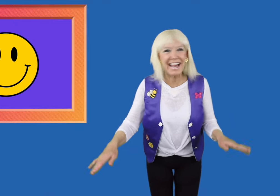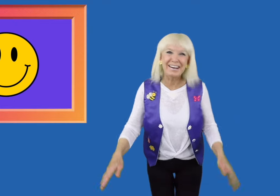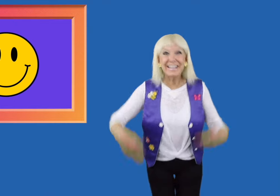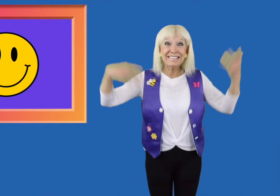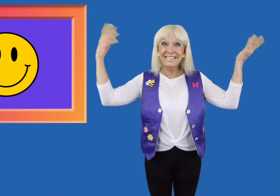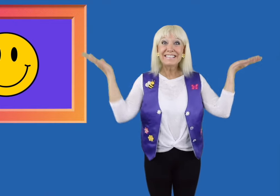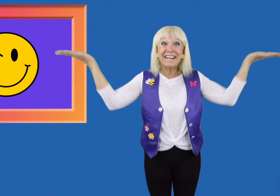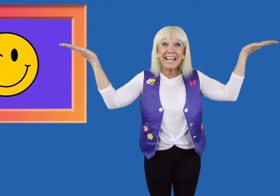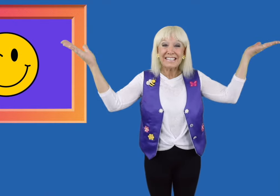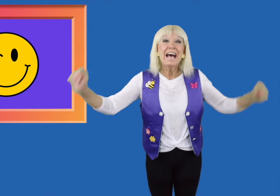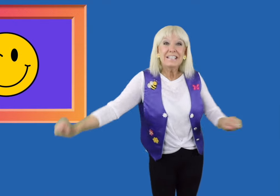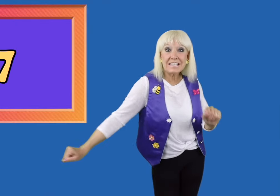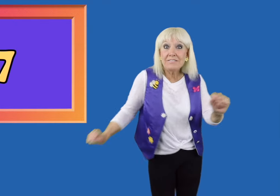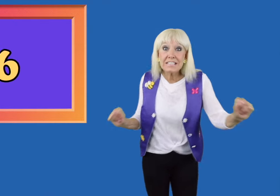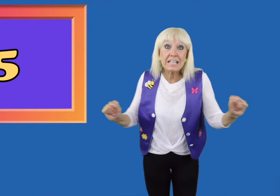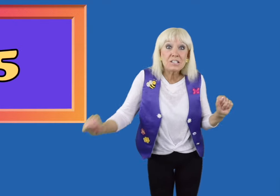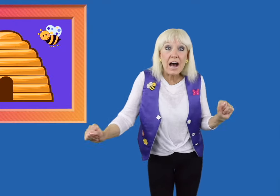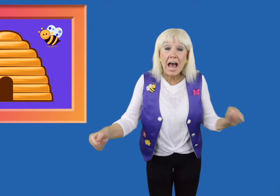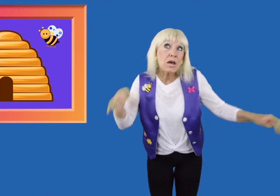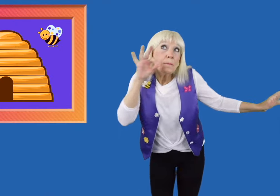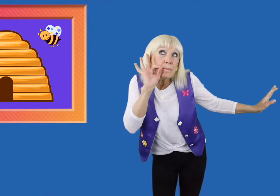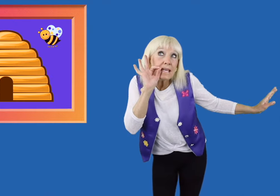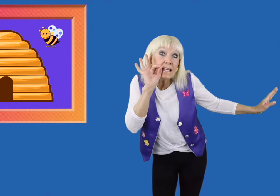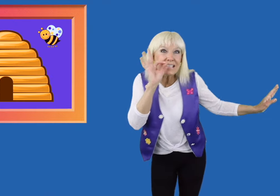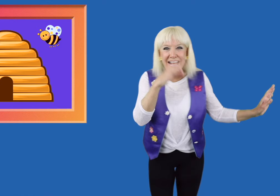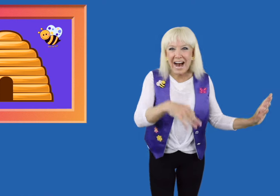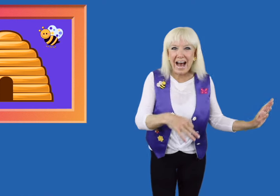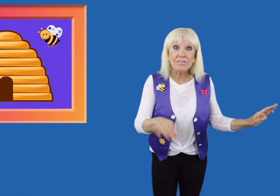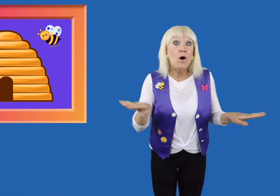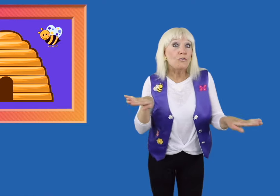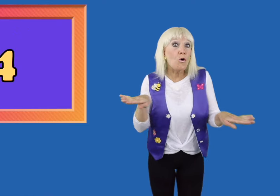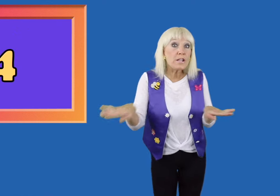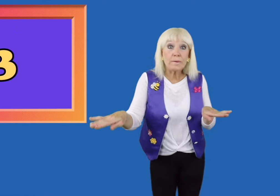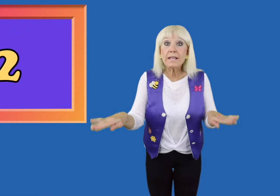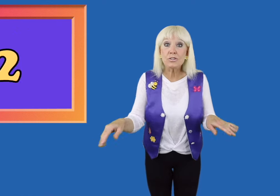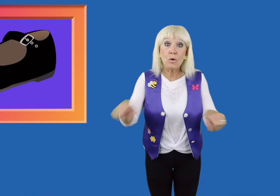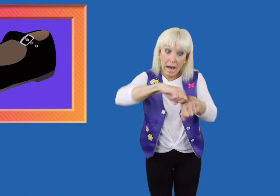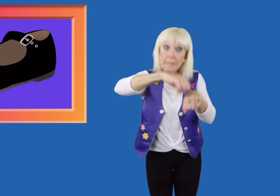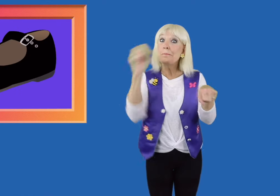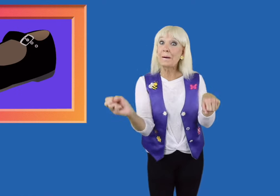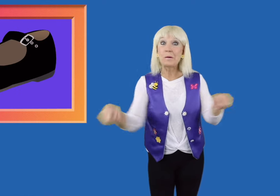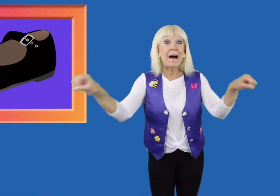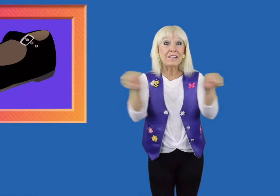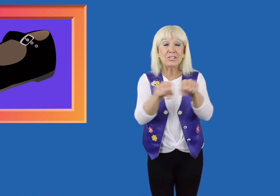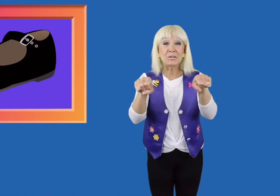Yeah, we're doing great. 7, 6, 5, bees in a hive. 4, 3, 2, unbuckle my shoe.